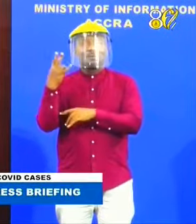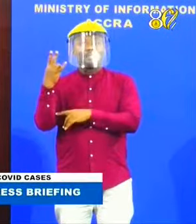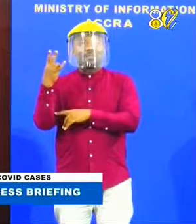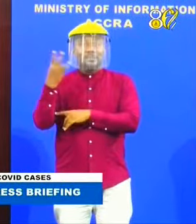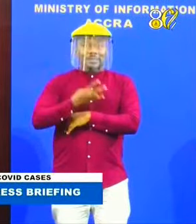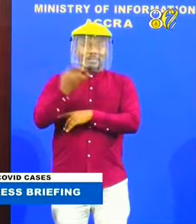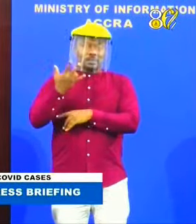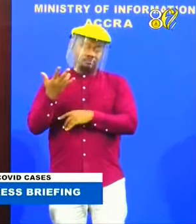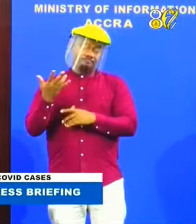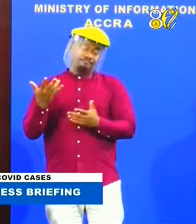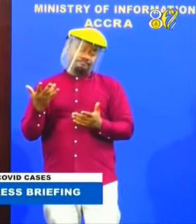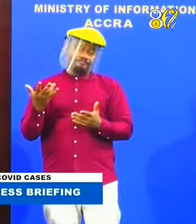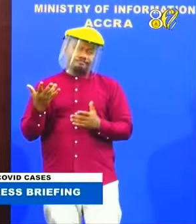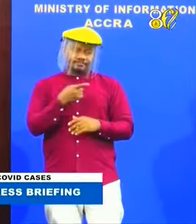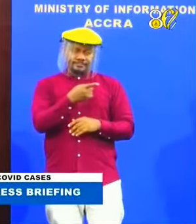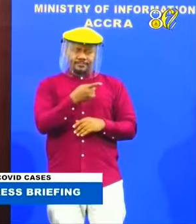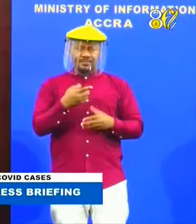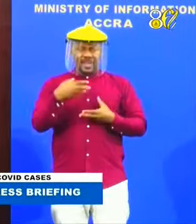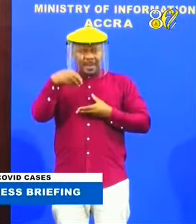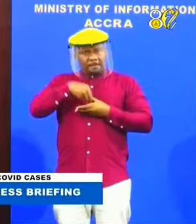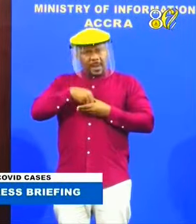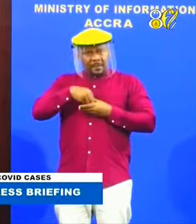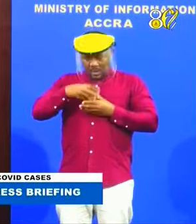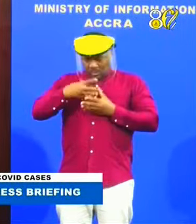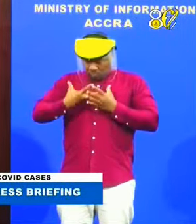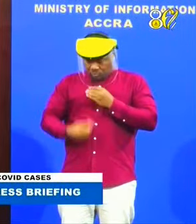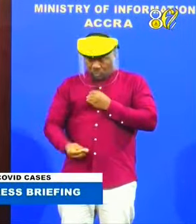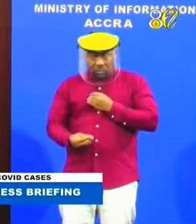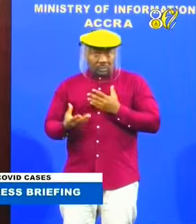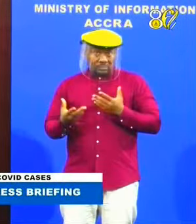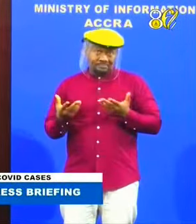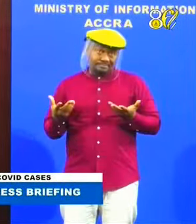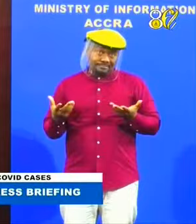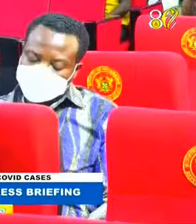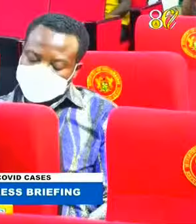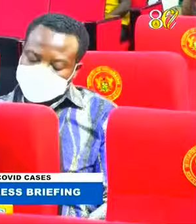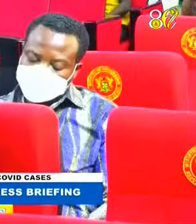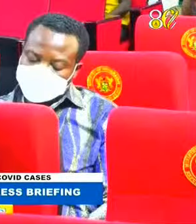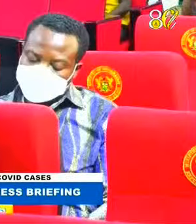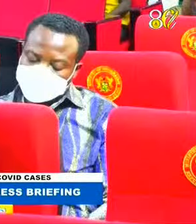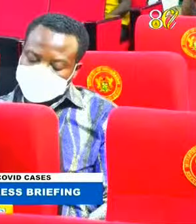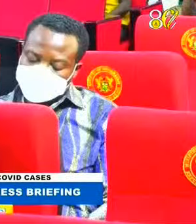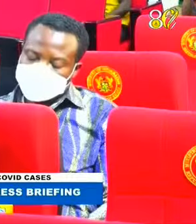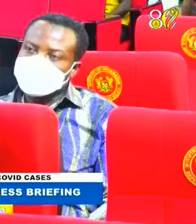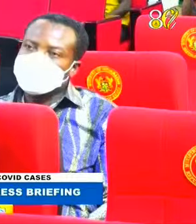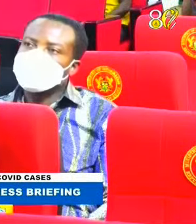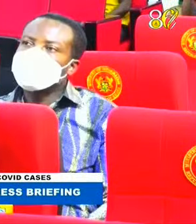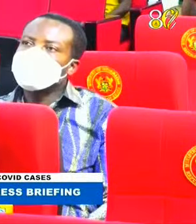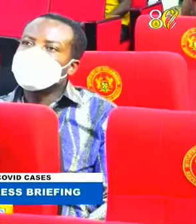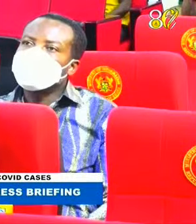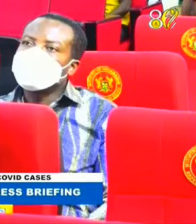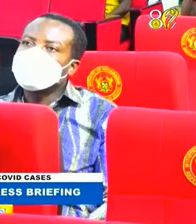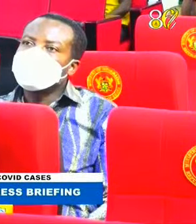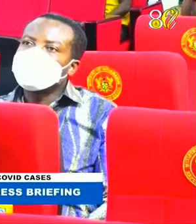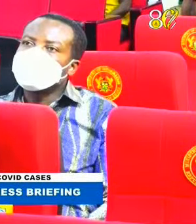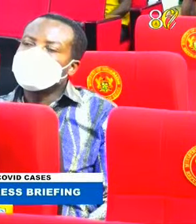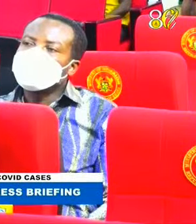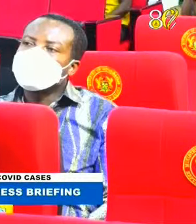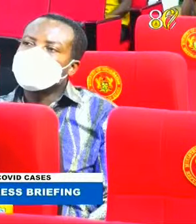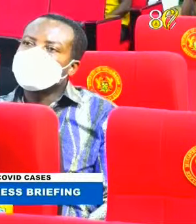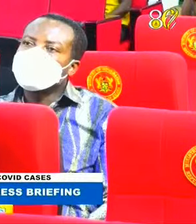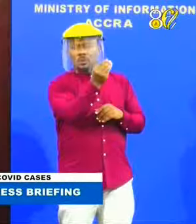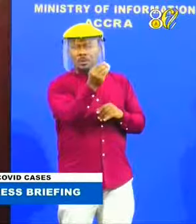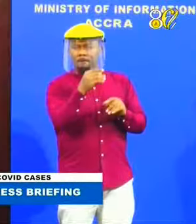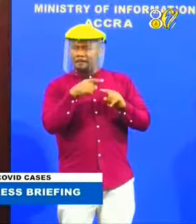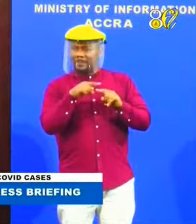7 days, you are not able to share the virus. And so even if you still remain positive, you will still allow to go unless you